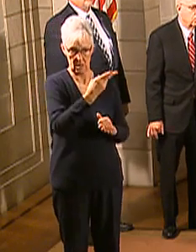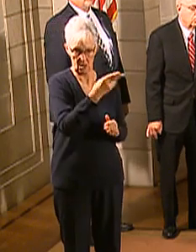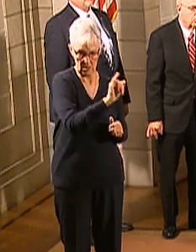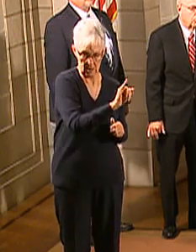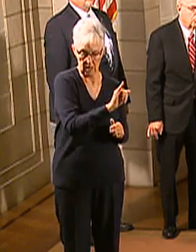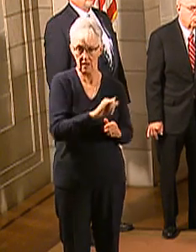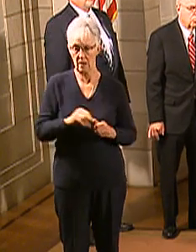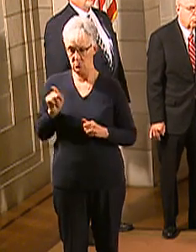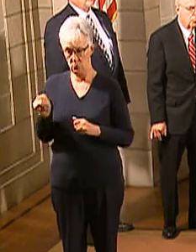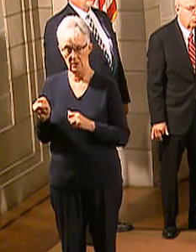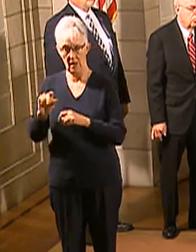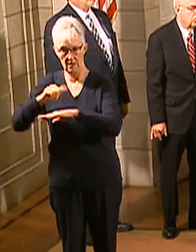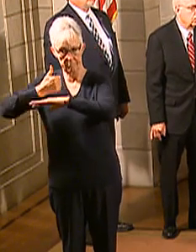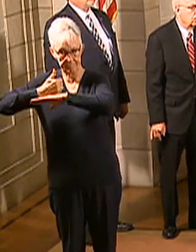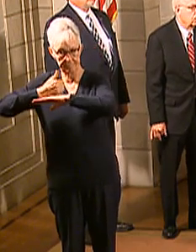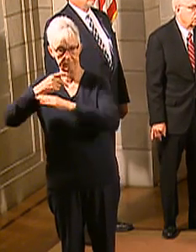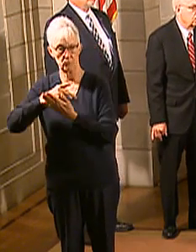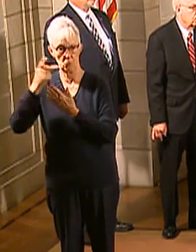around welding and